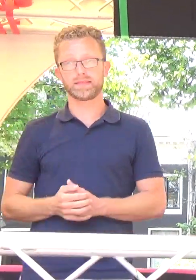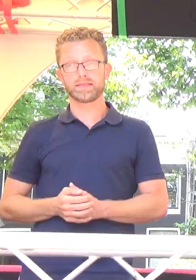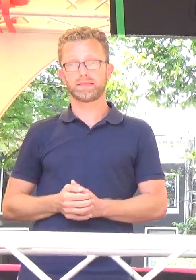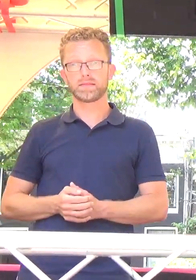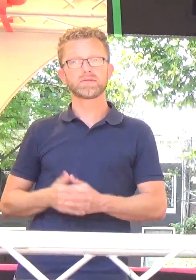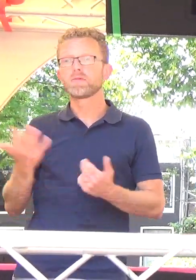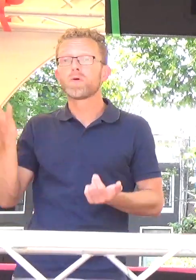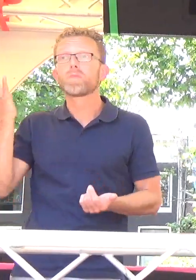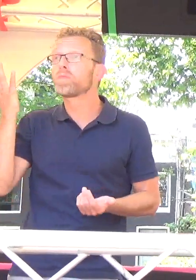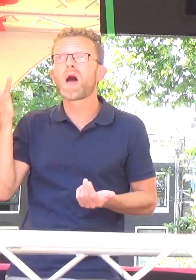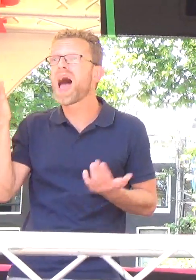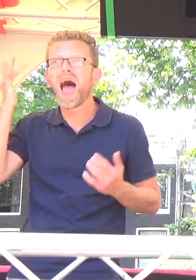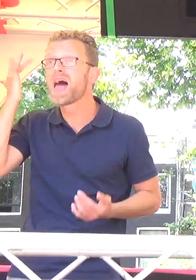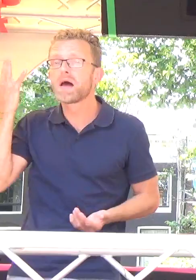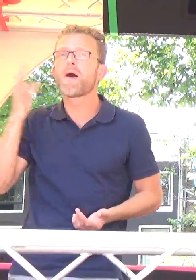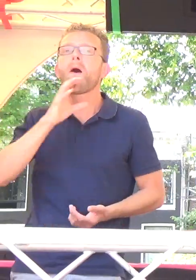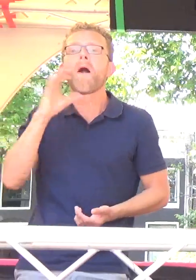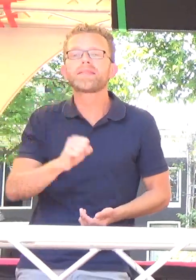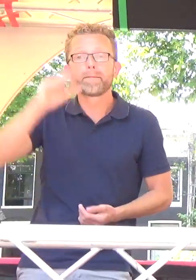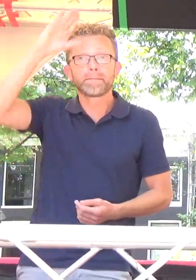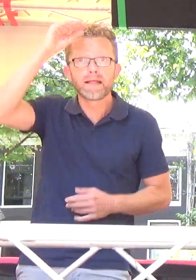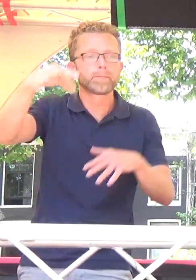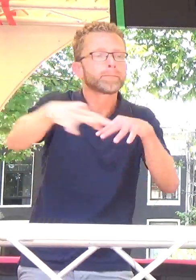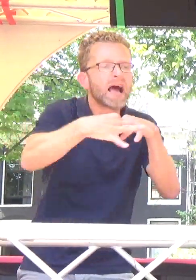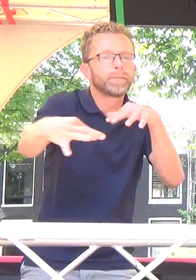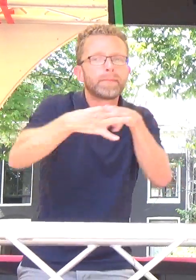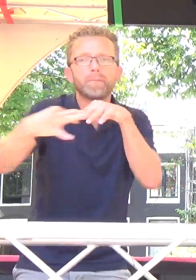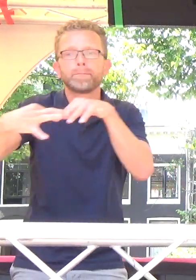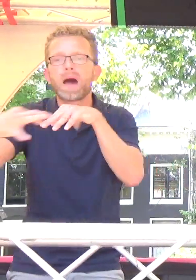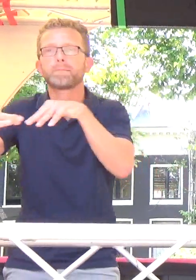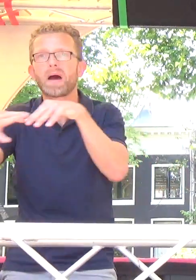and who thereby bring HIV into their marriages.